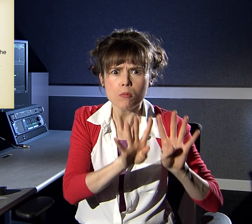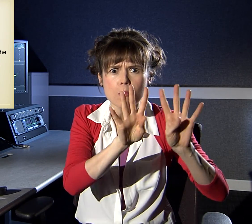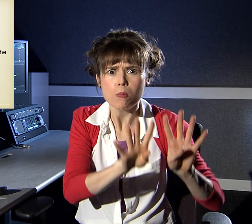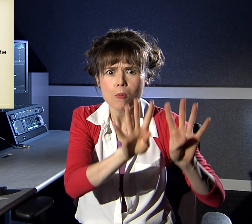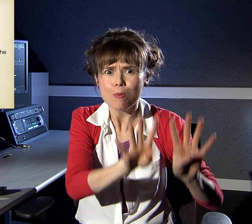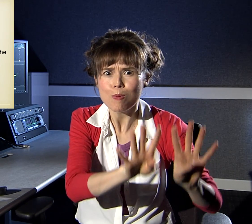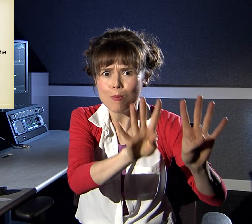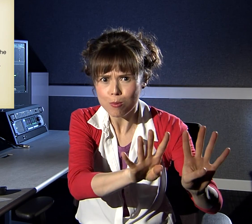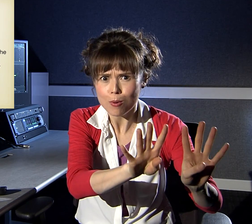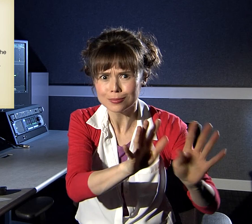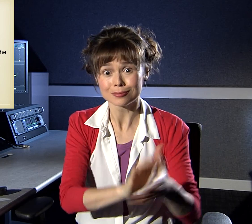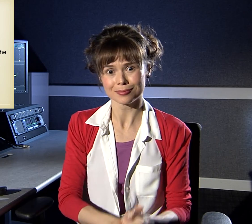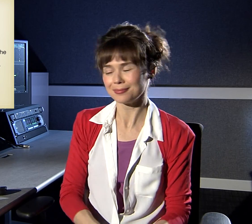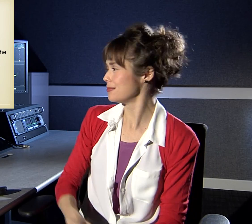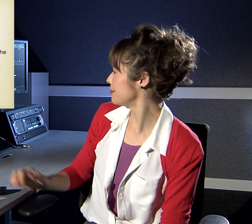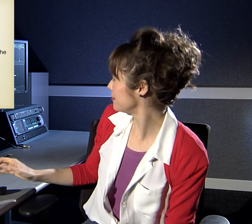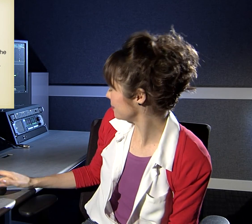of thousands.